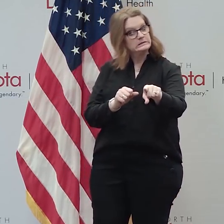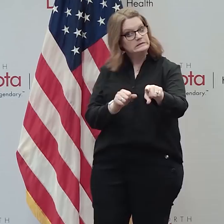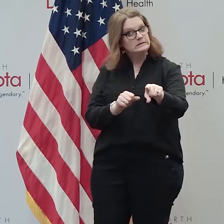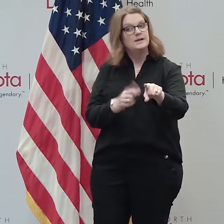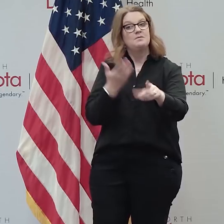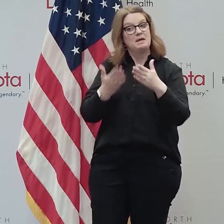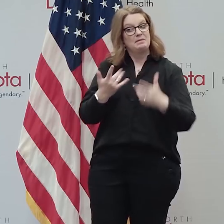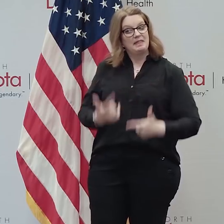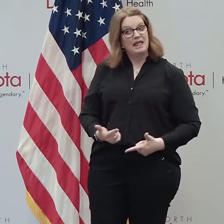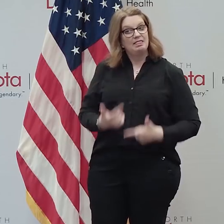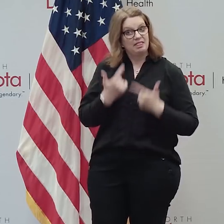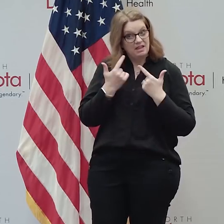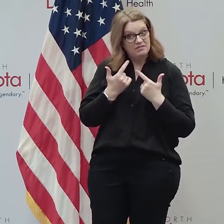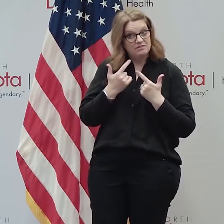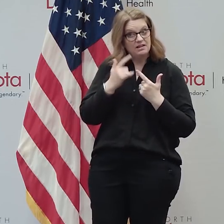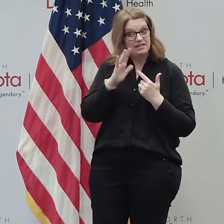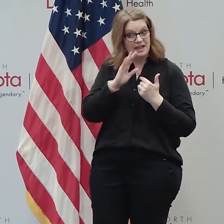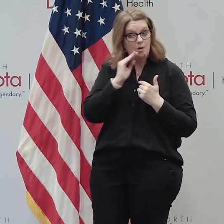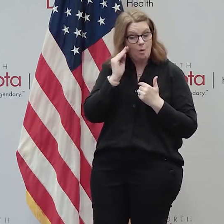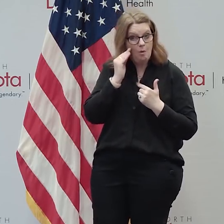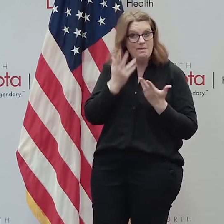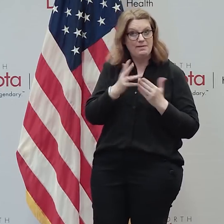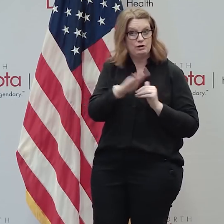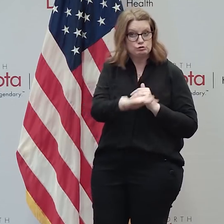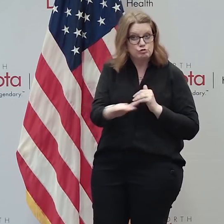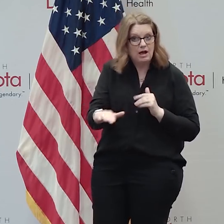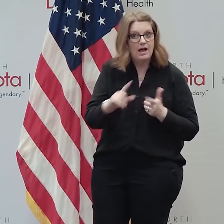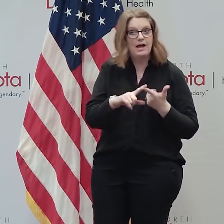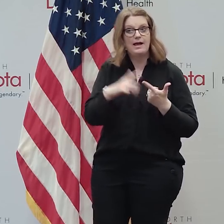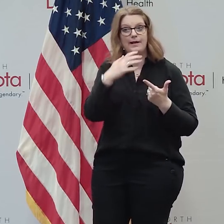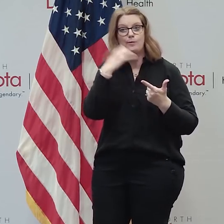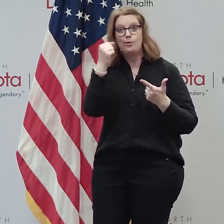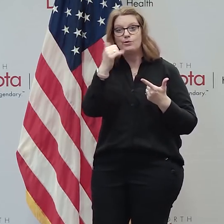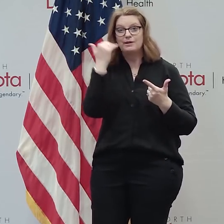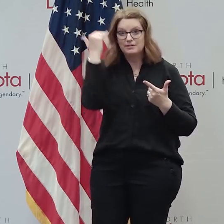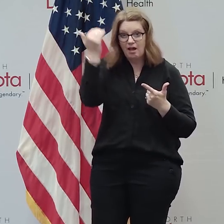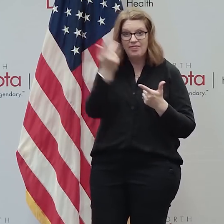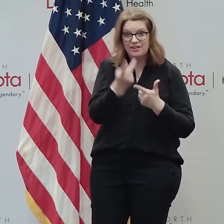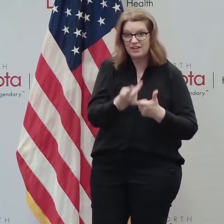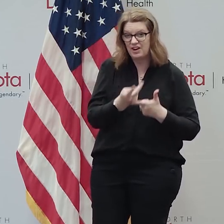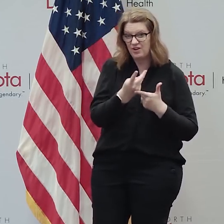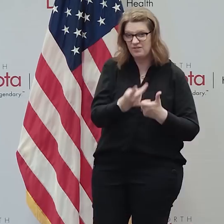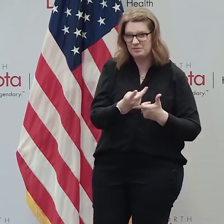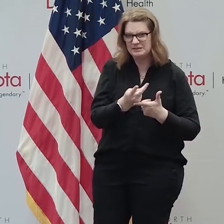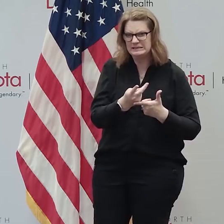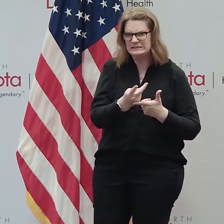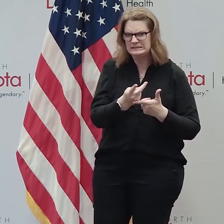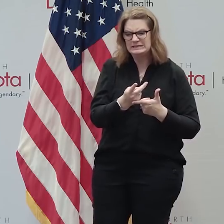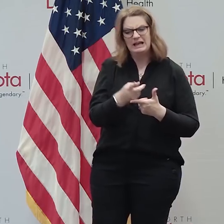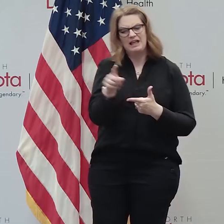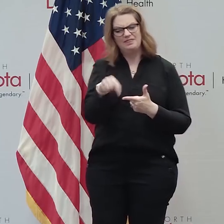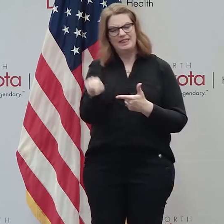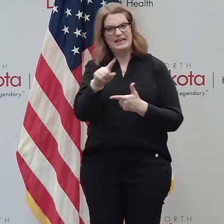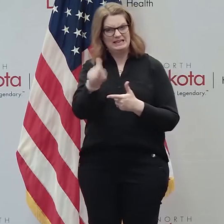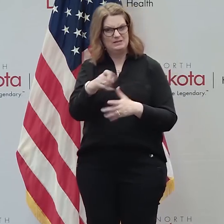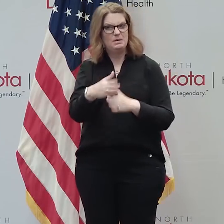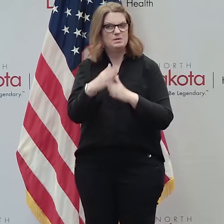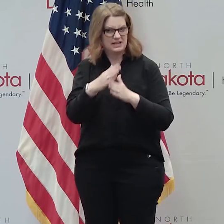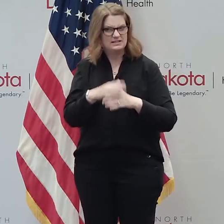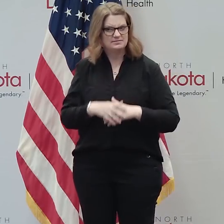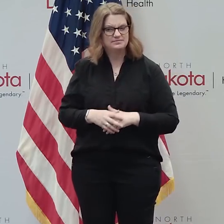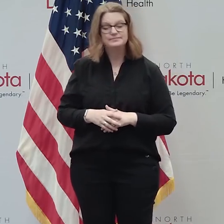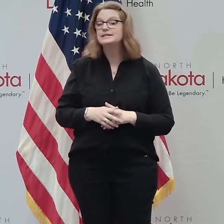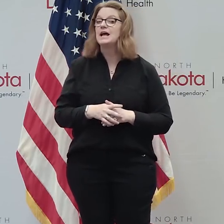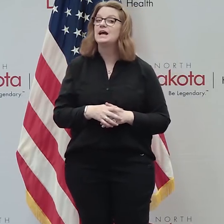with someone or have a child or an older adult that they're caring for in their life who would fit in that vulnerable thing. So again, as